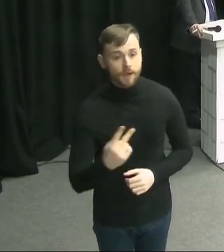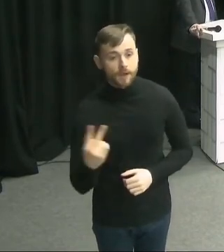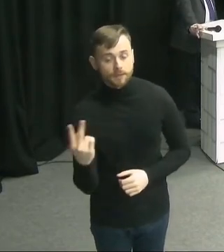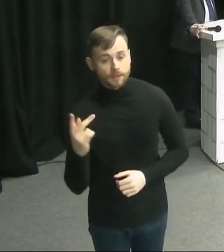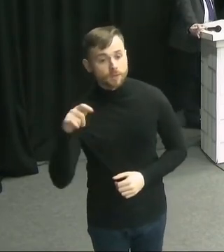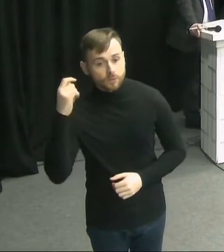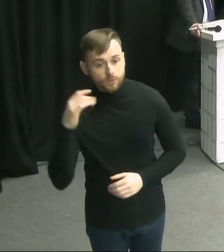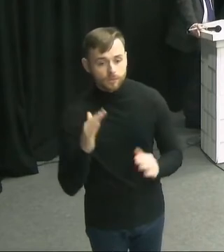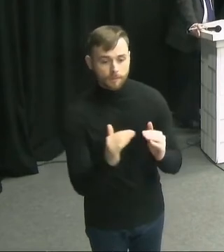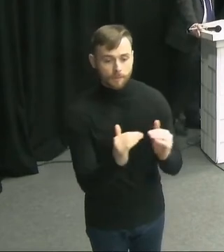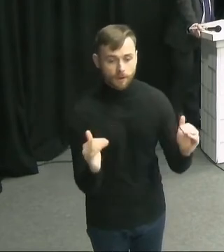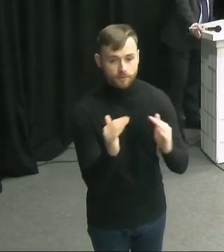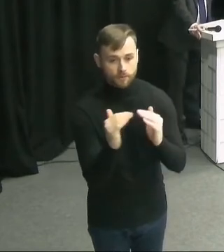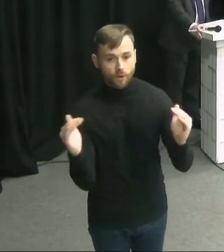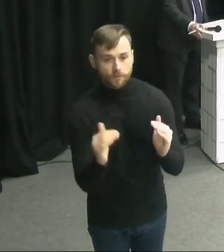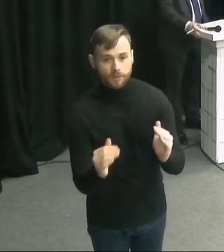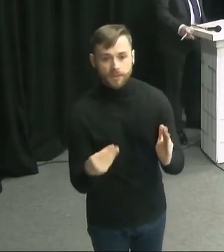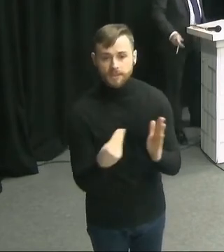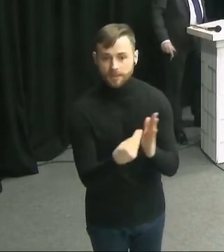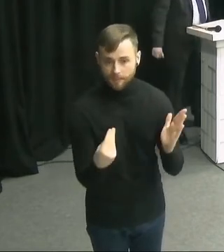and second cycle.